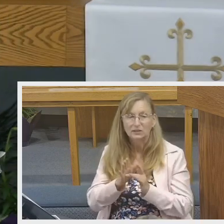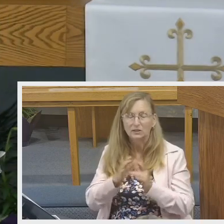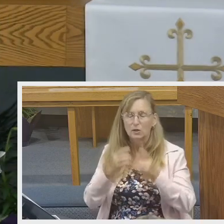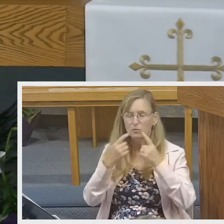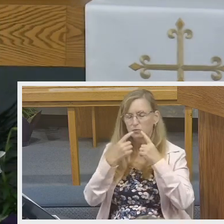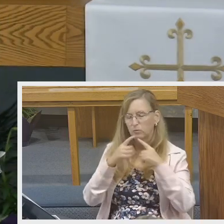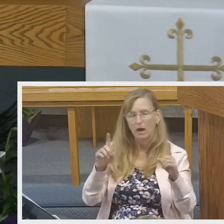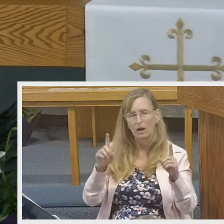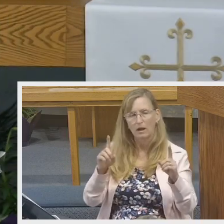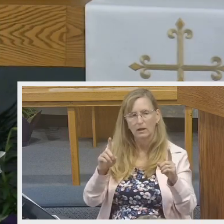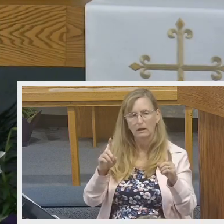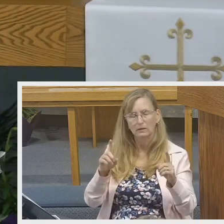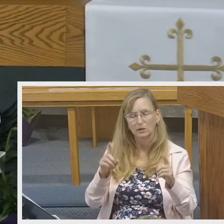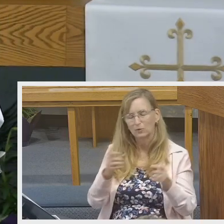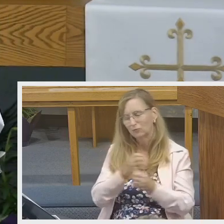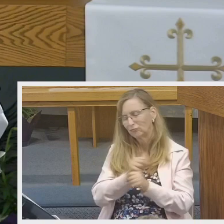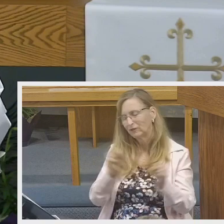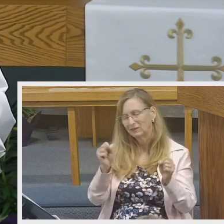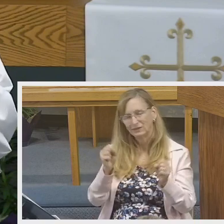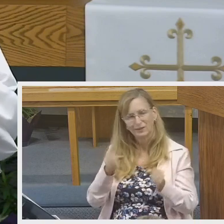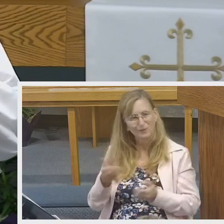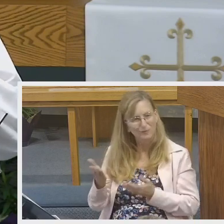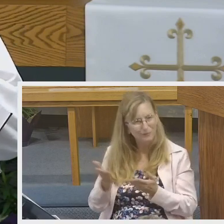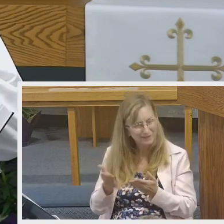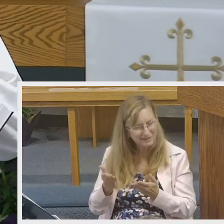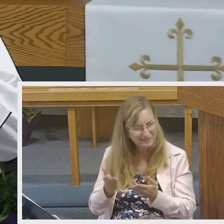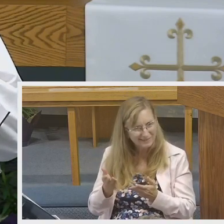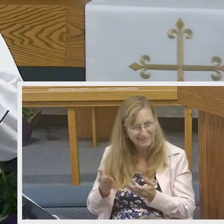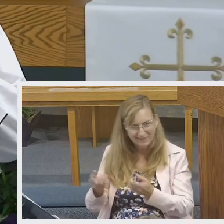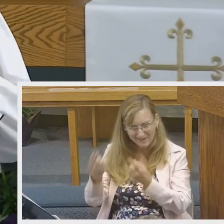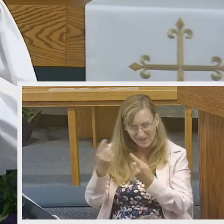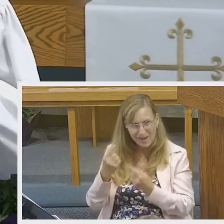this rescue mission that he came to earth for.